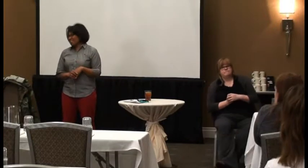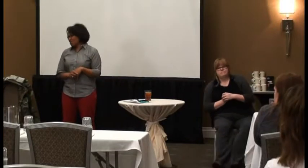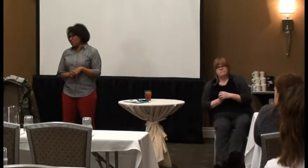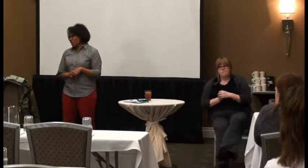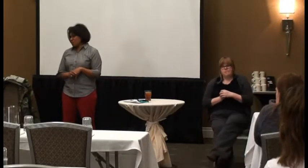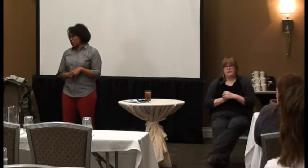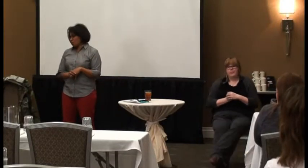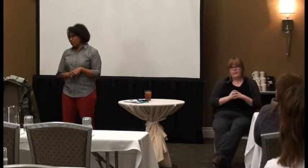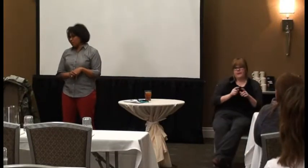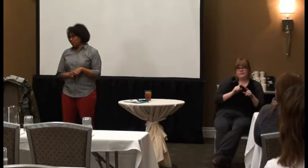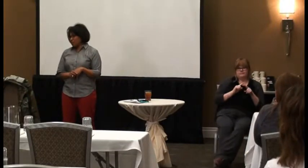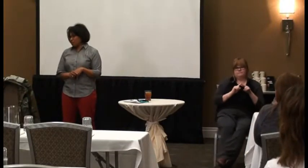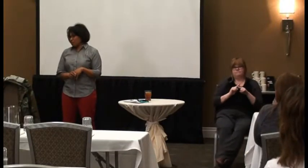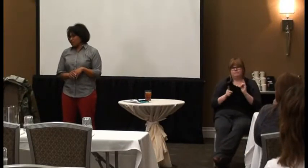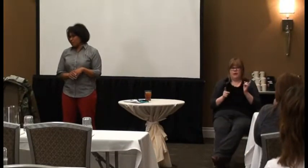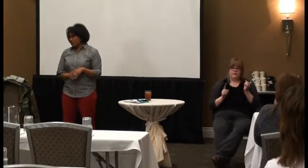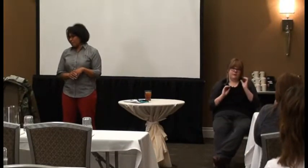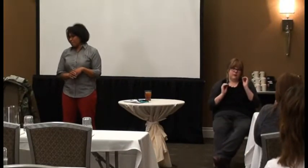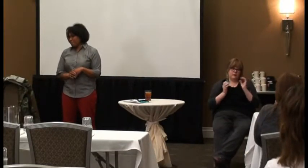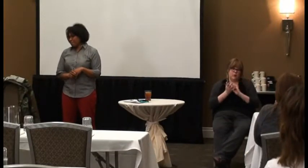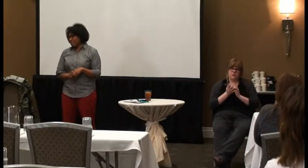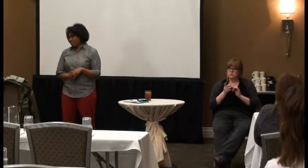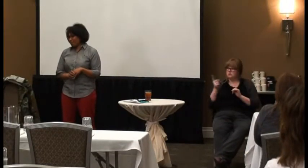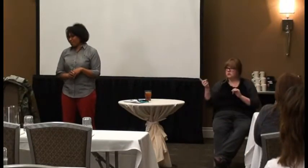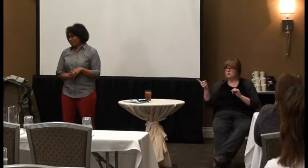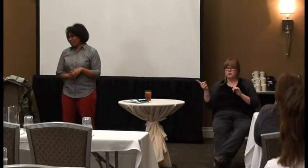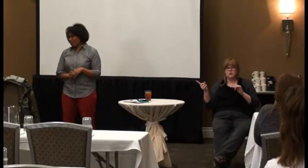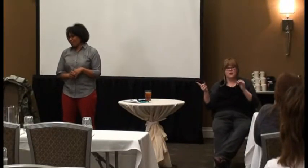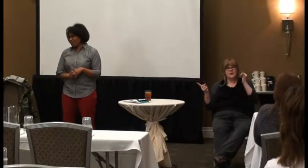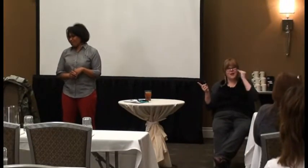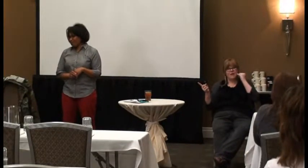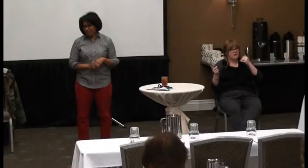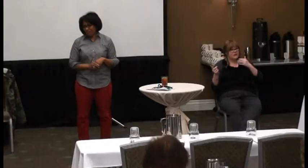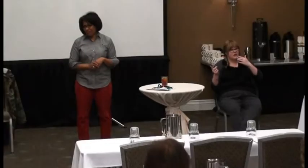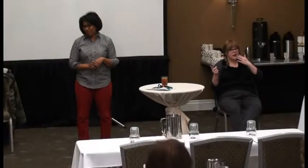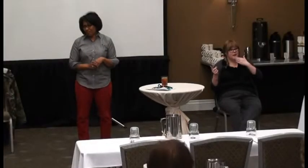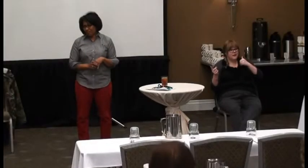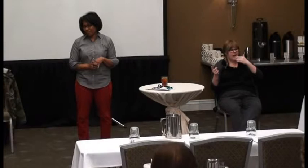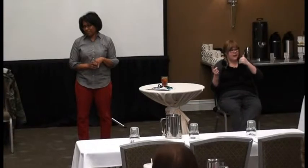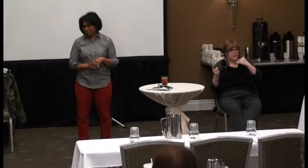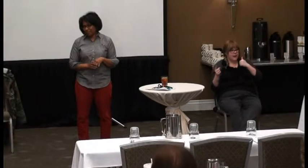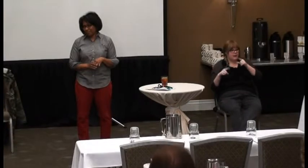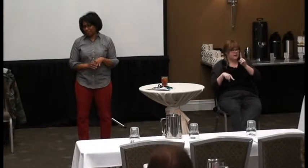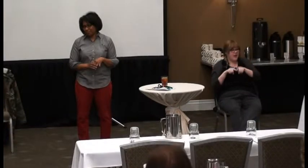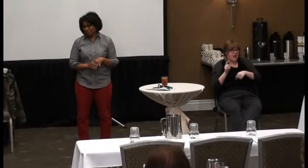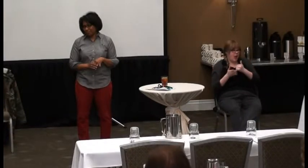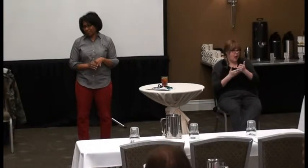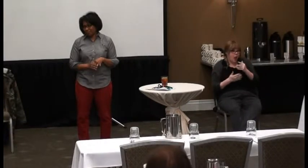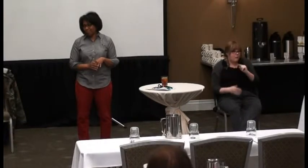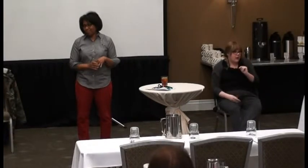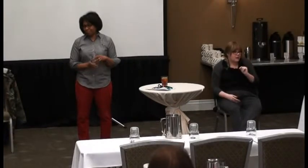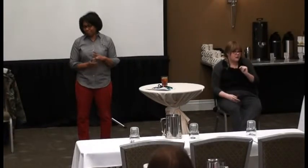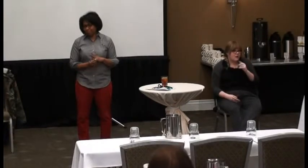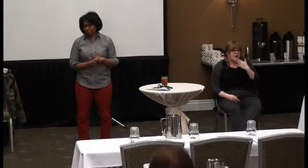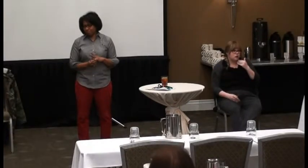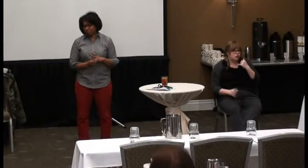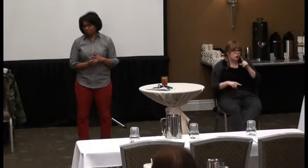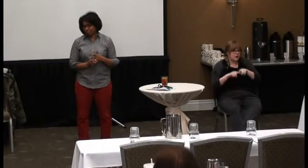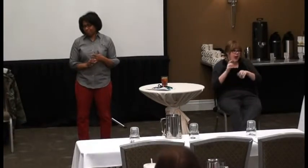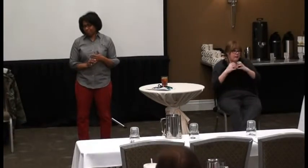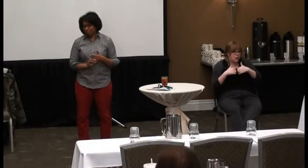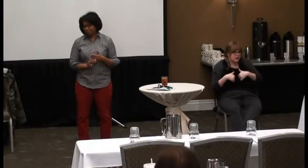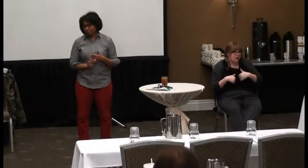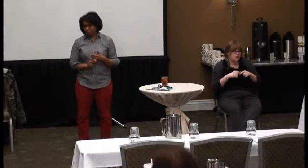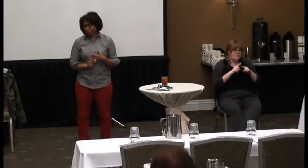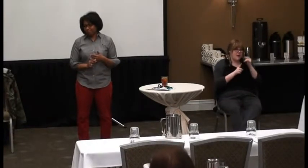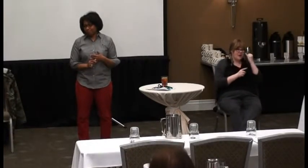But there's no meds for it. The idea of a diabetic that can't help it and can't break down sugar is one idea to people. But the idea of somebody